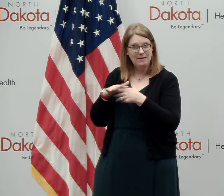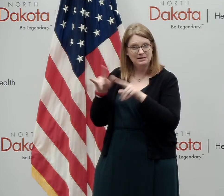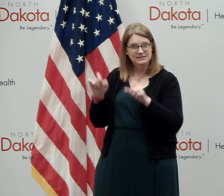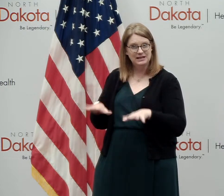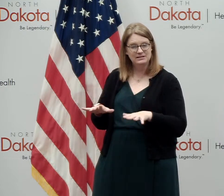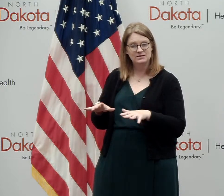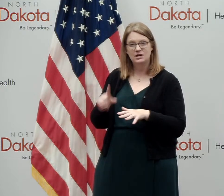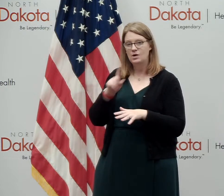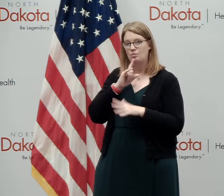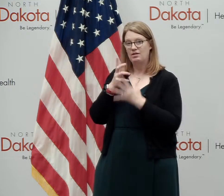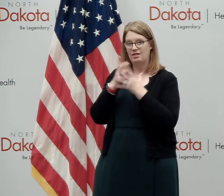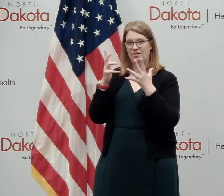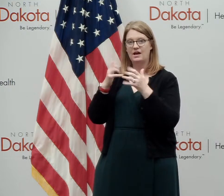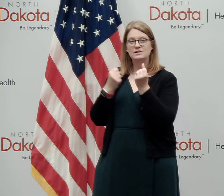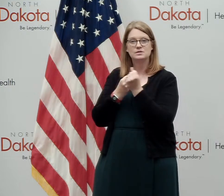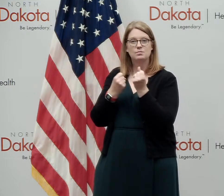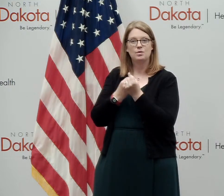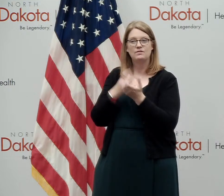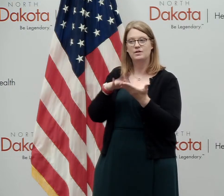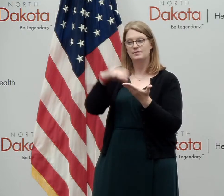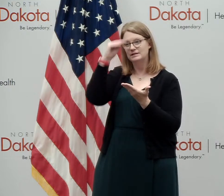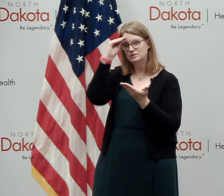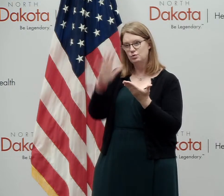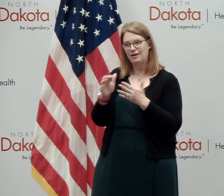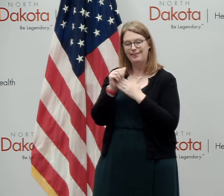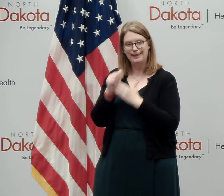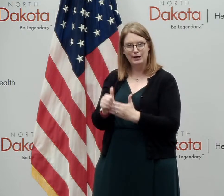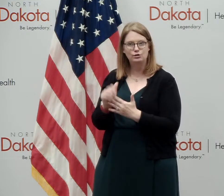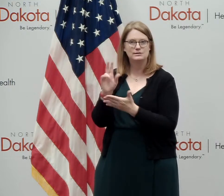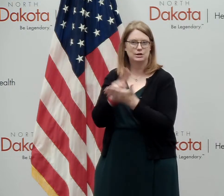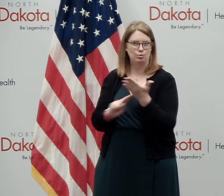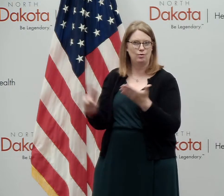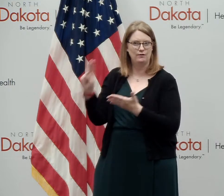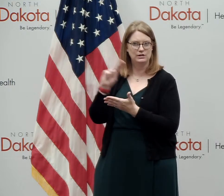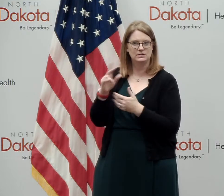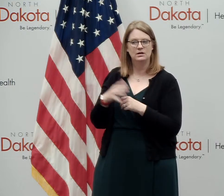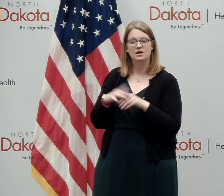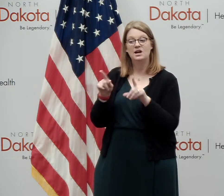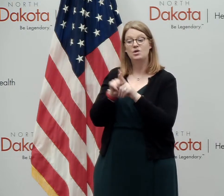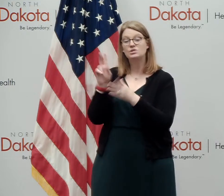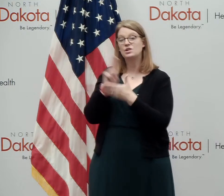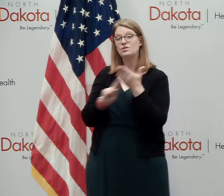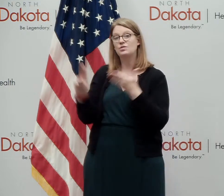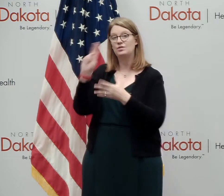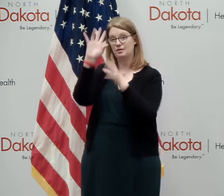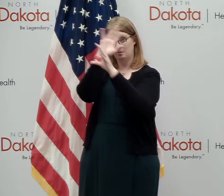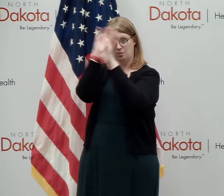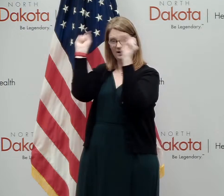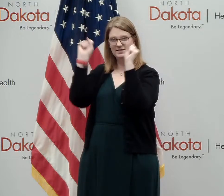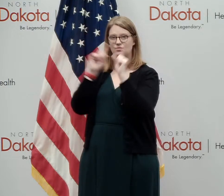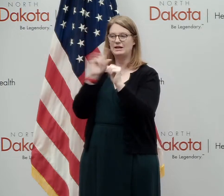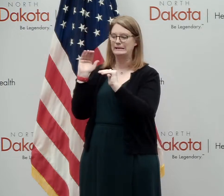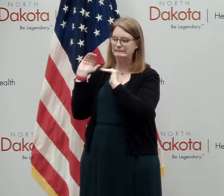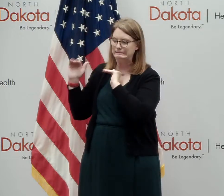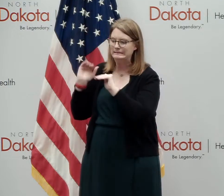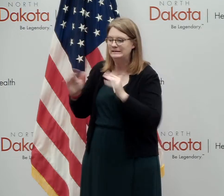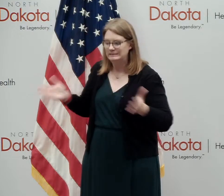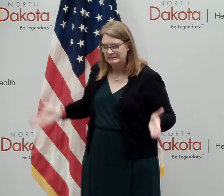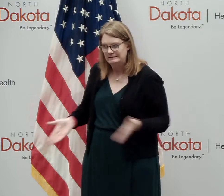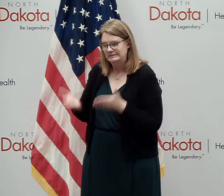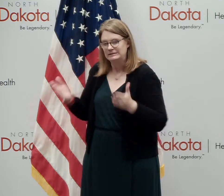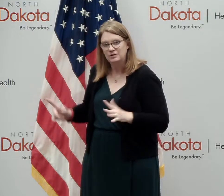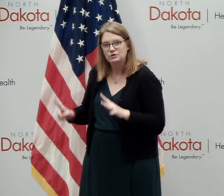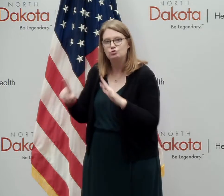great support from the university and the student leaders and the university president, and getting the word out and getting people to show up for testing.